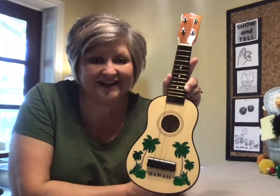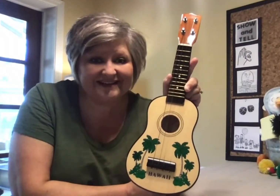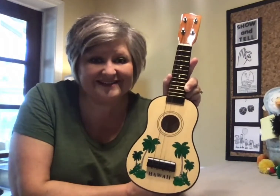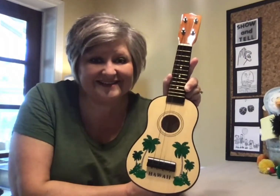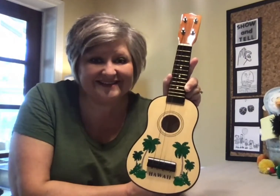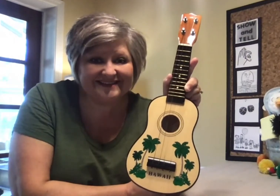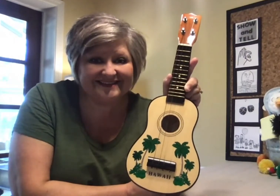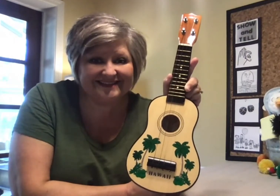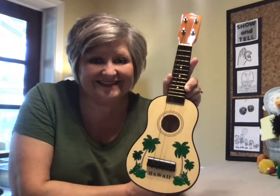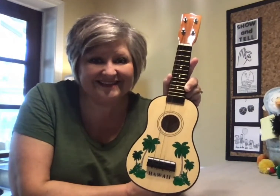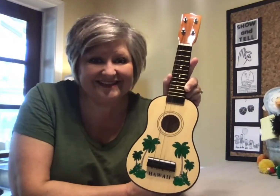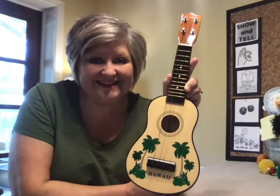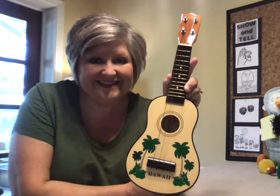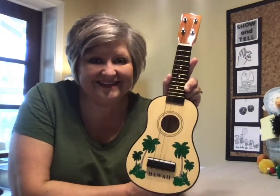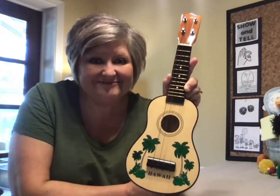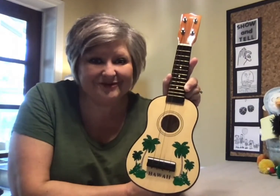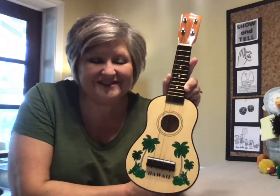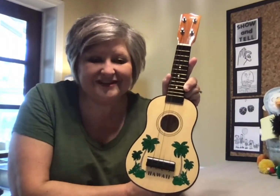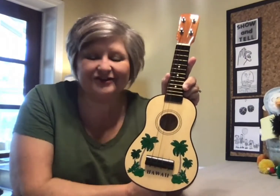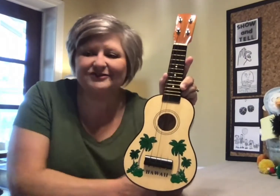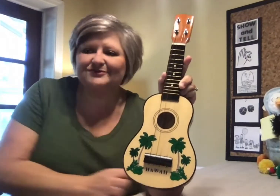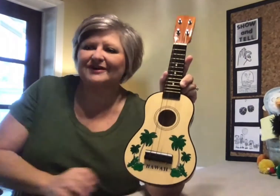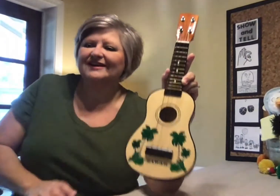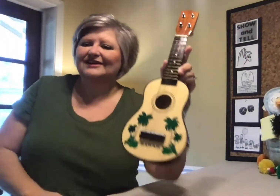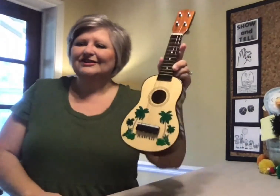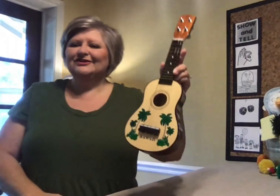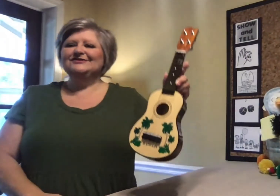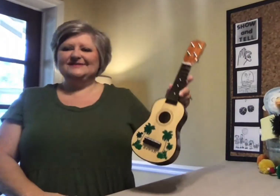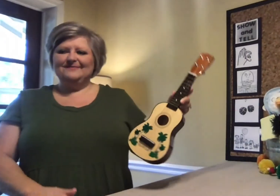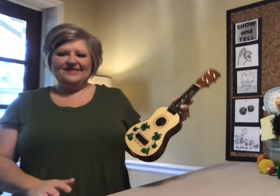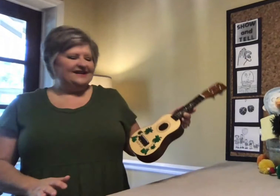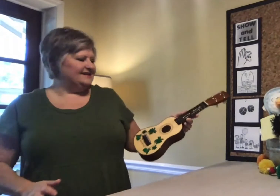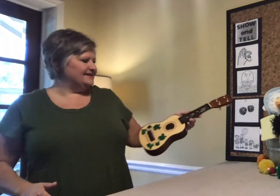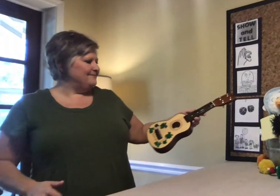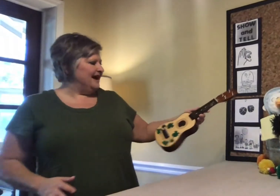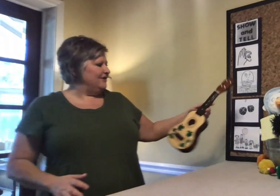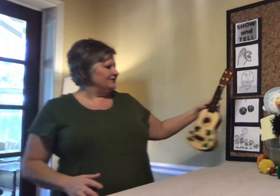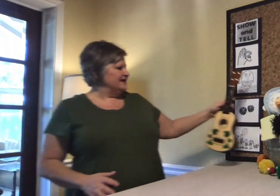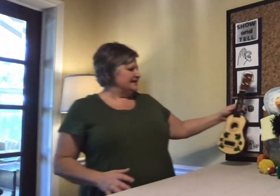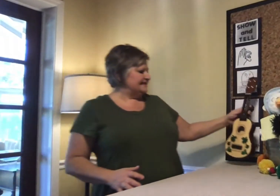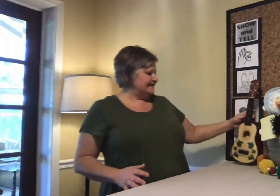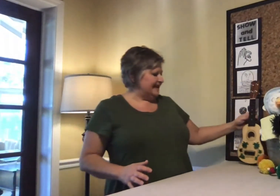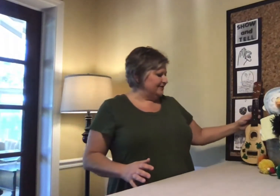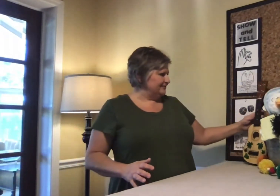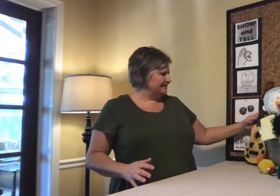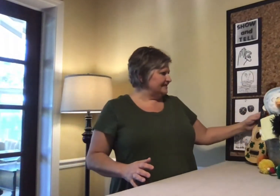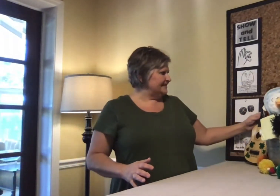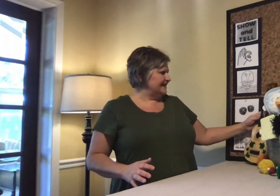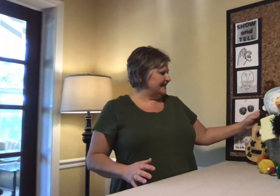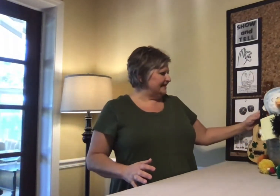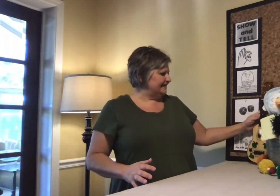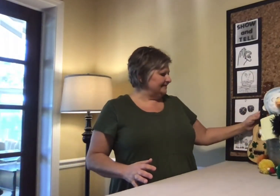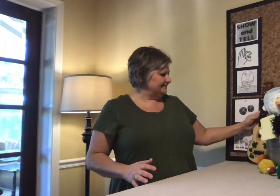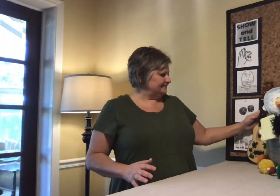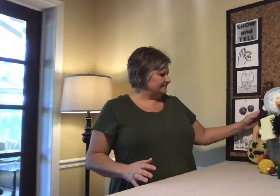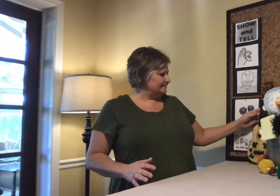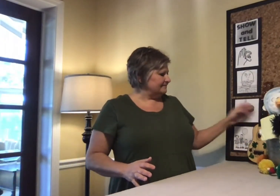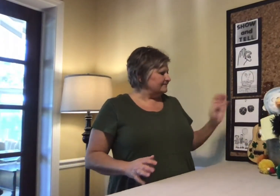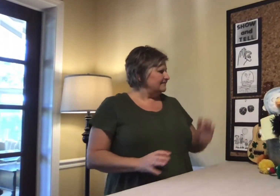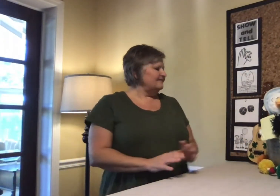right. Boys and girls, we're going to learn some things about sounds today.